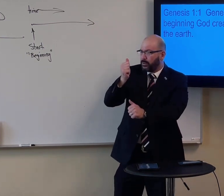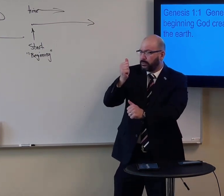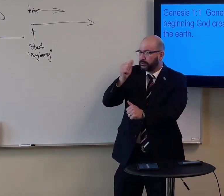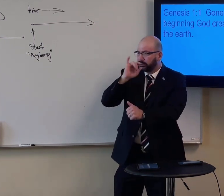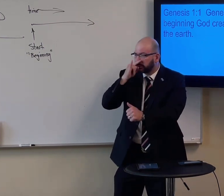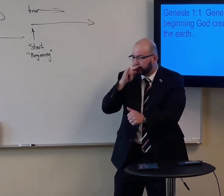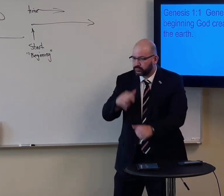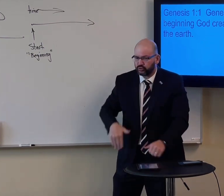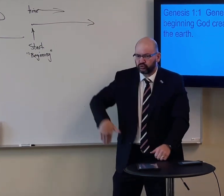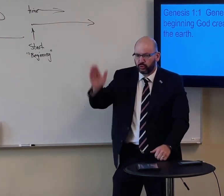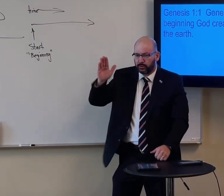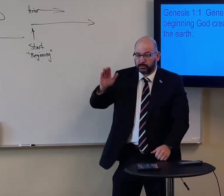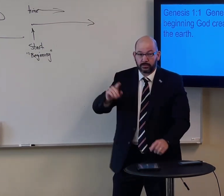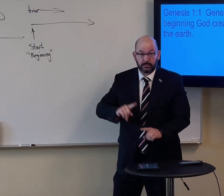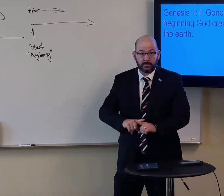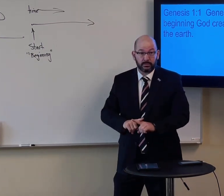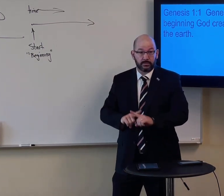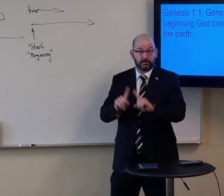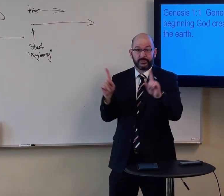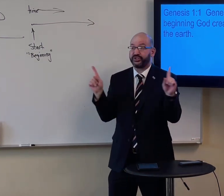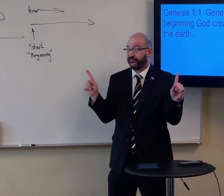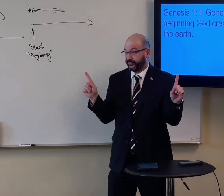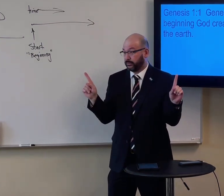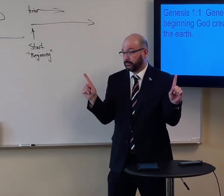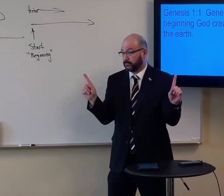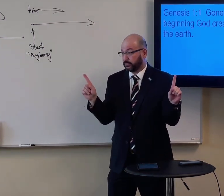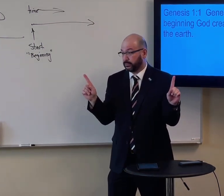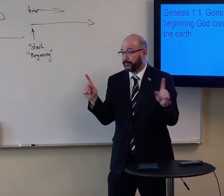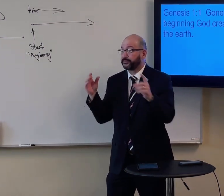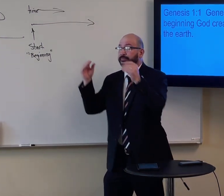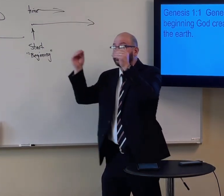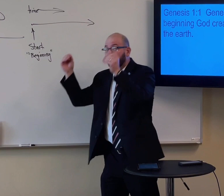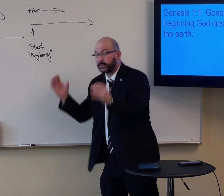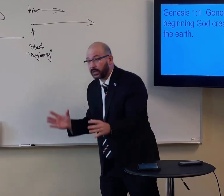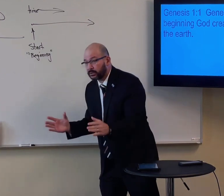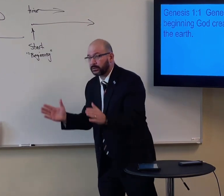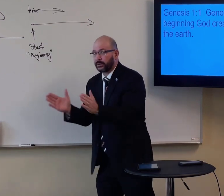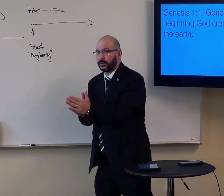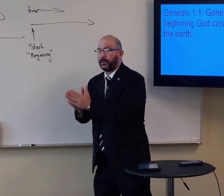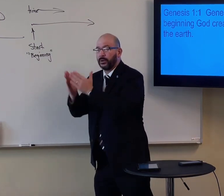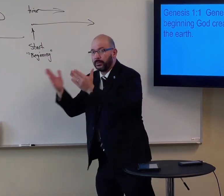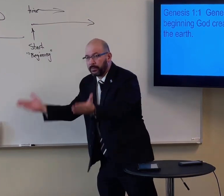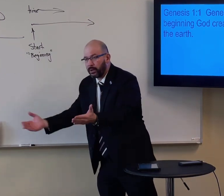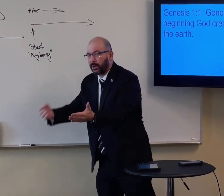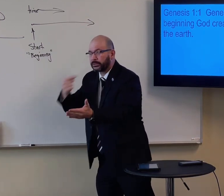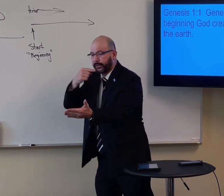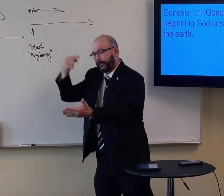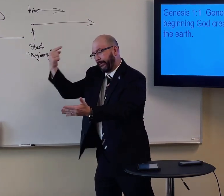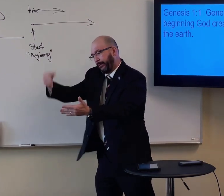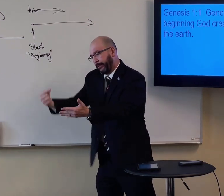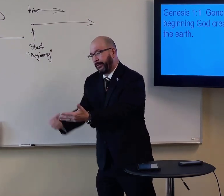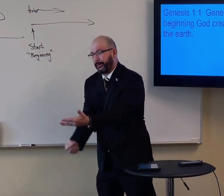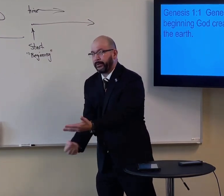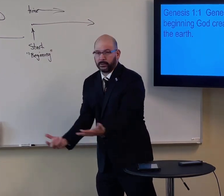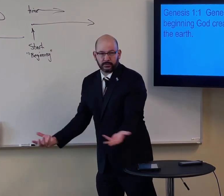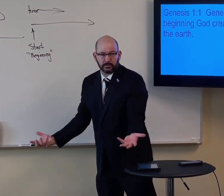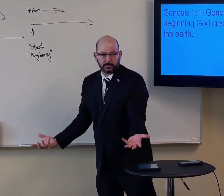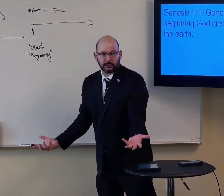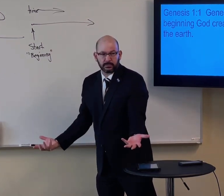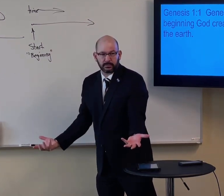You believe that most kids grew up believing that. But the teachers, the books, the books teach you